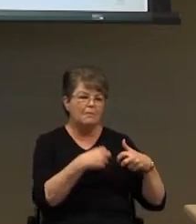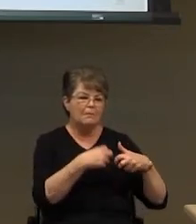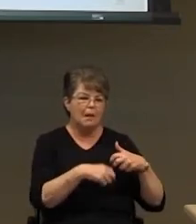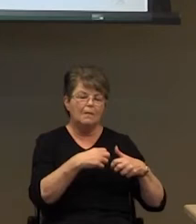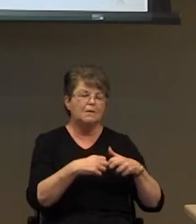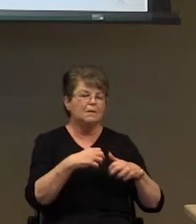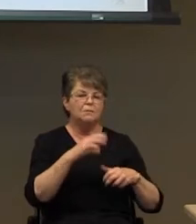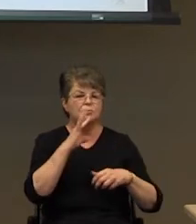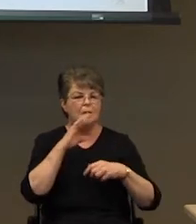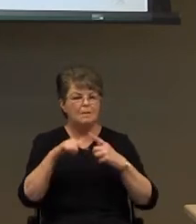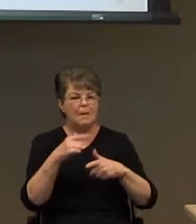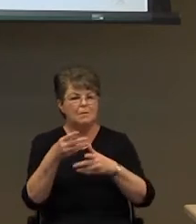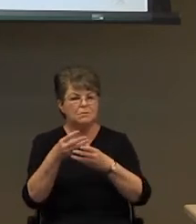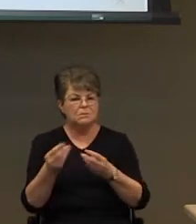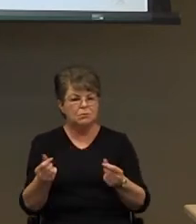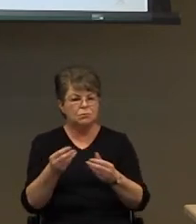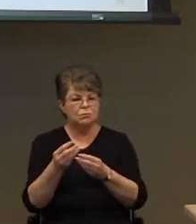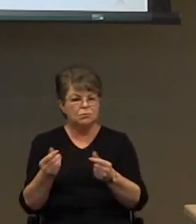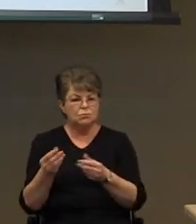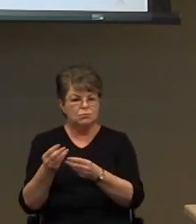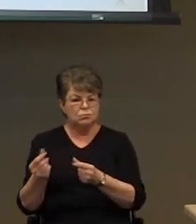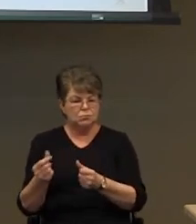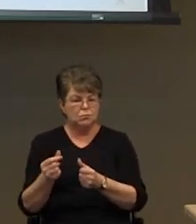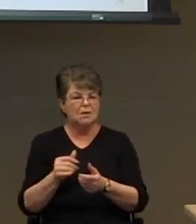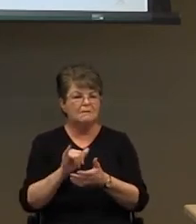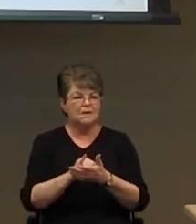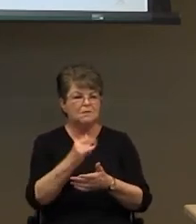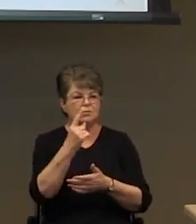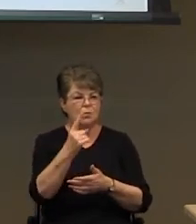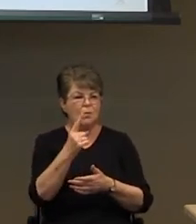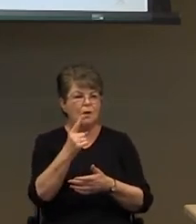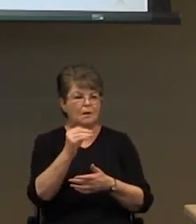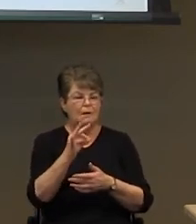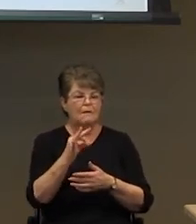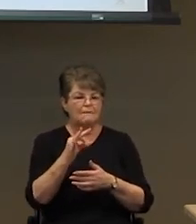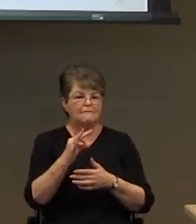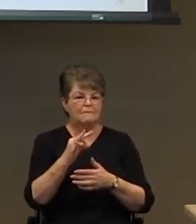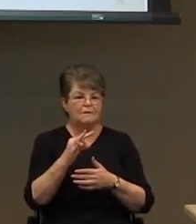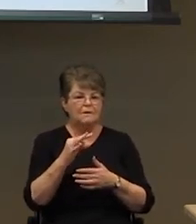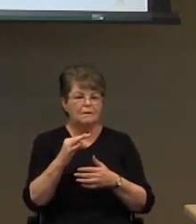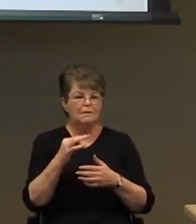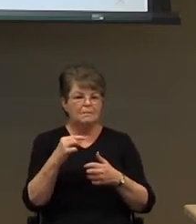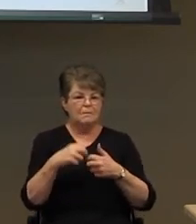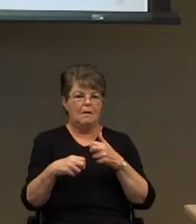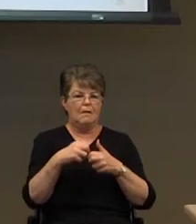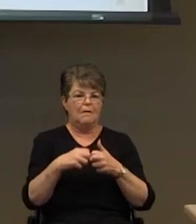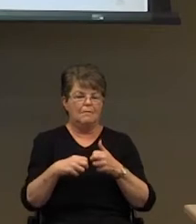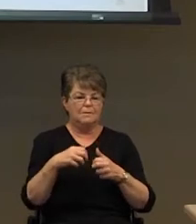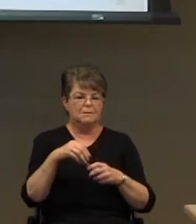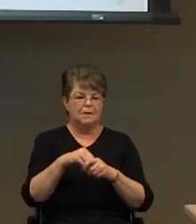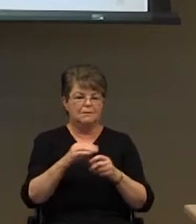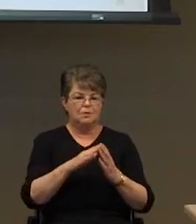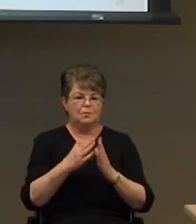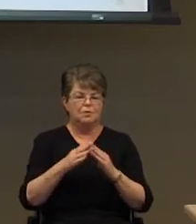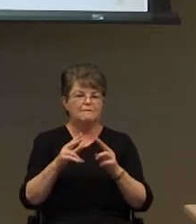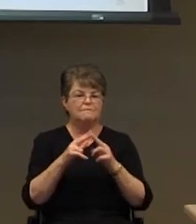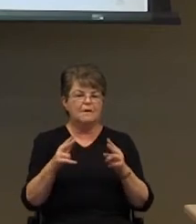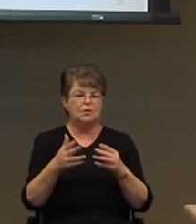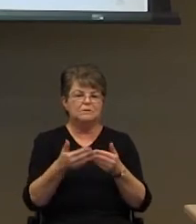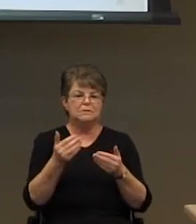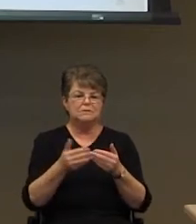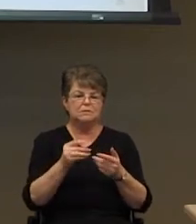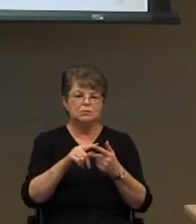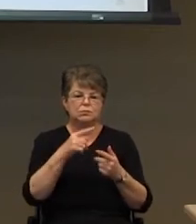working on solutions. And I think that has been one of the ruts that we have been in as a community. It's been very easy to